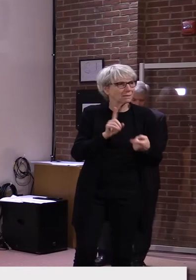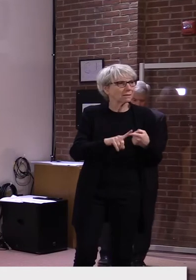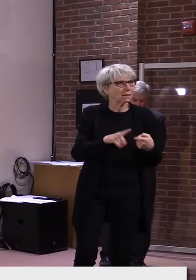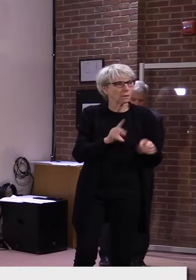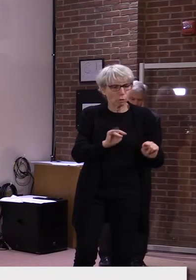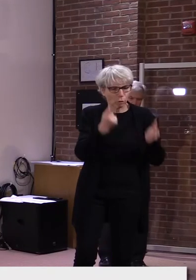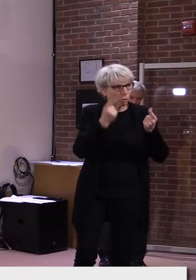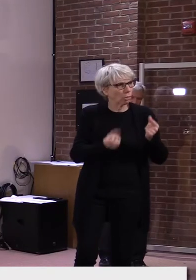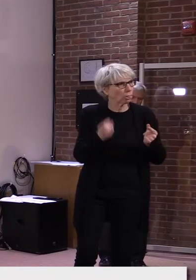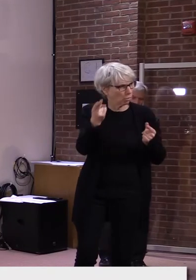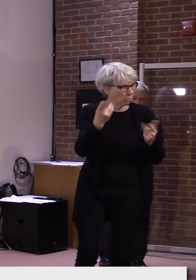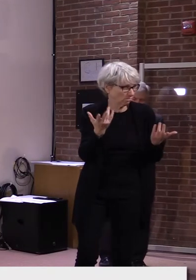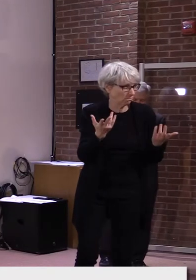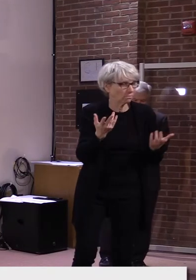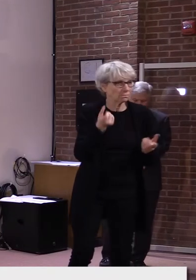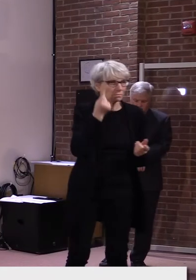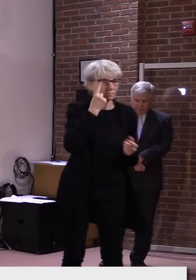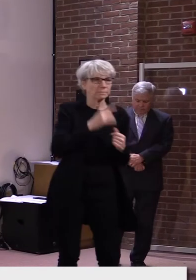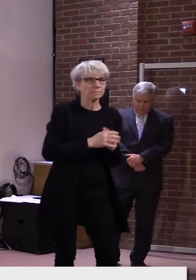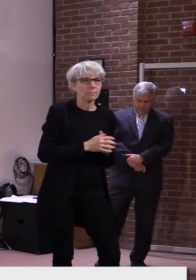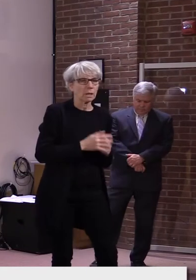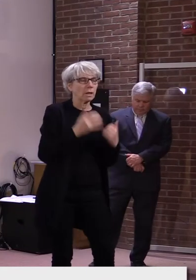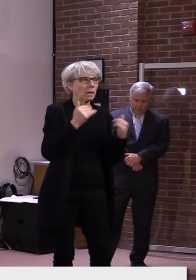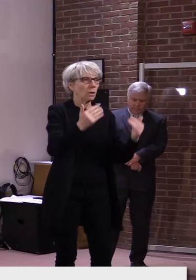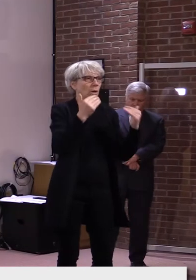Tom Davis, Compass, Vermont.